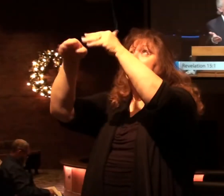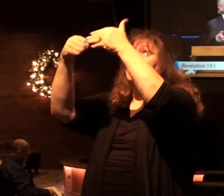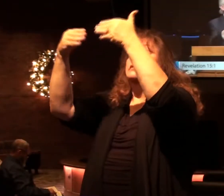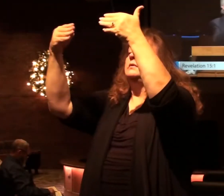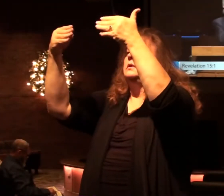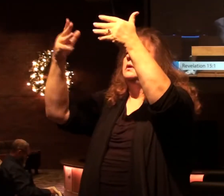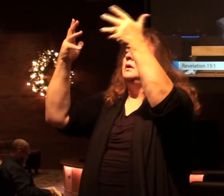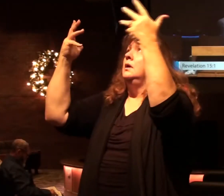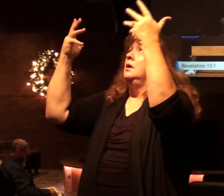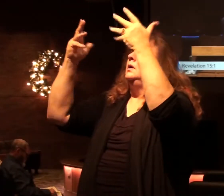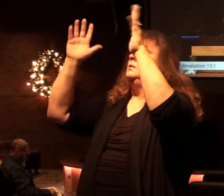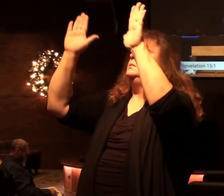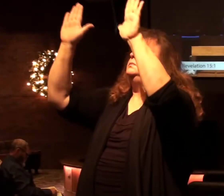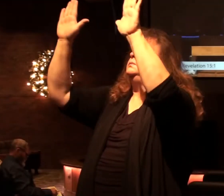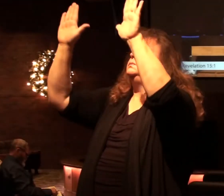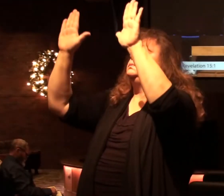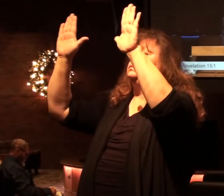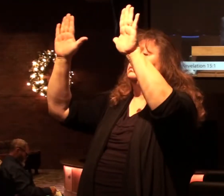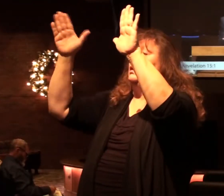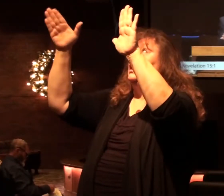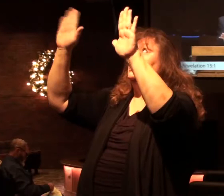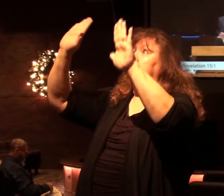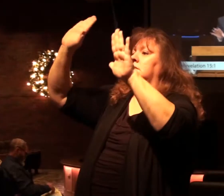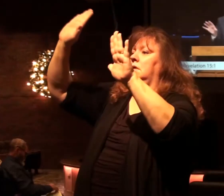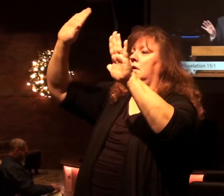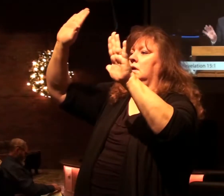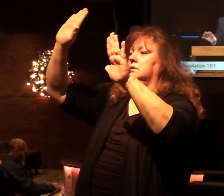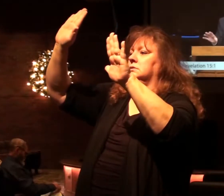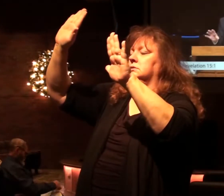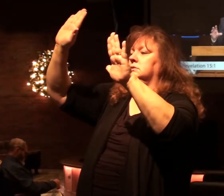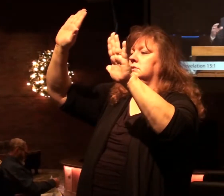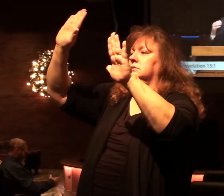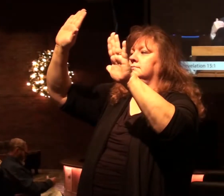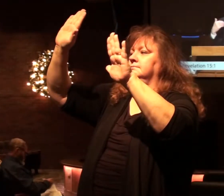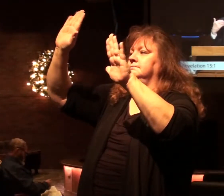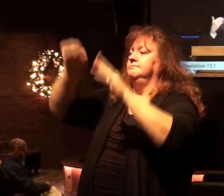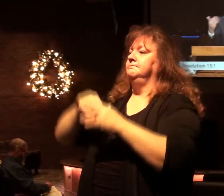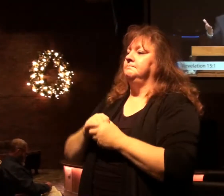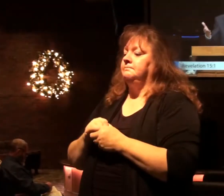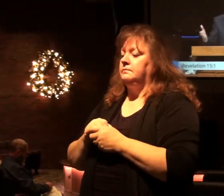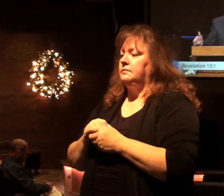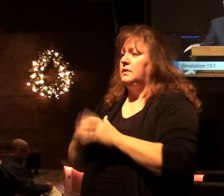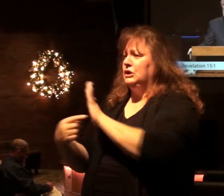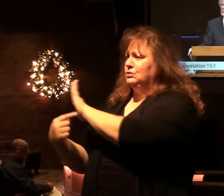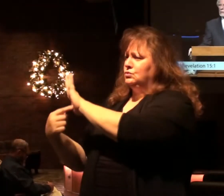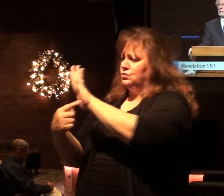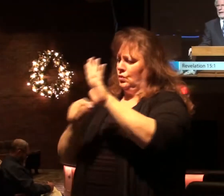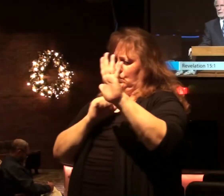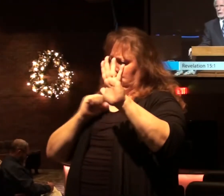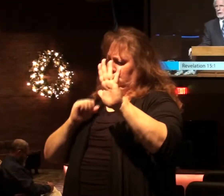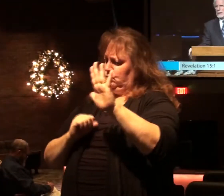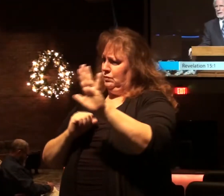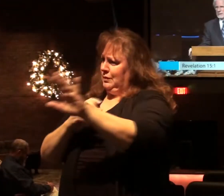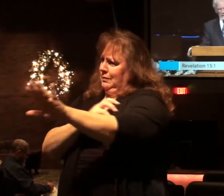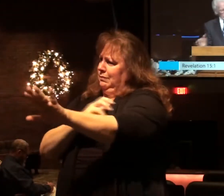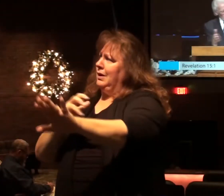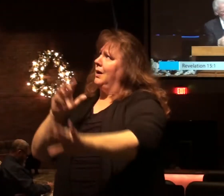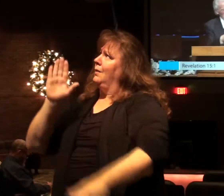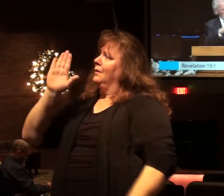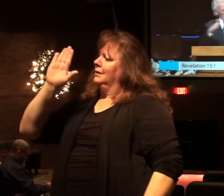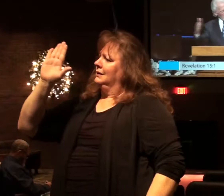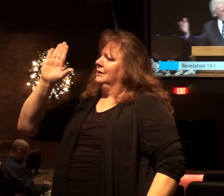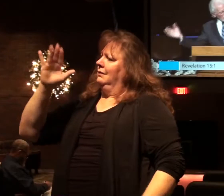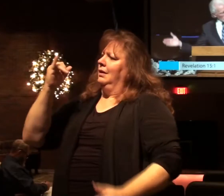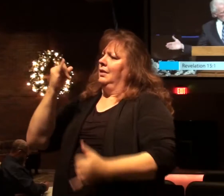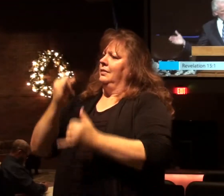great and marvelous. Here's a direct sign from God, action of God, display of supernatural power. This will